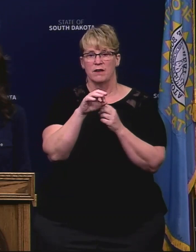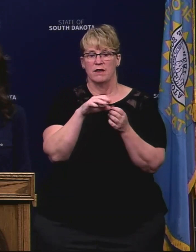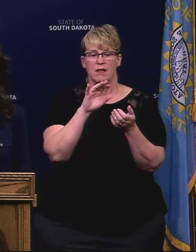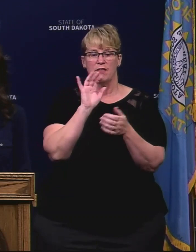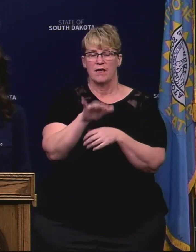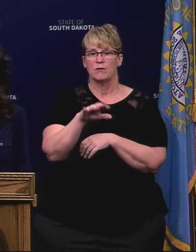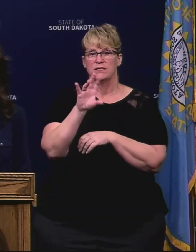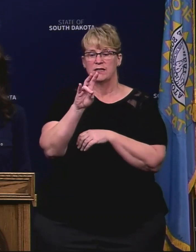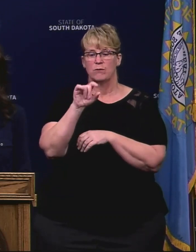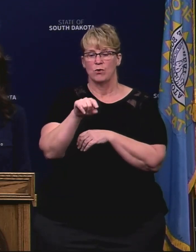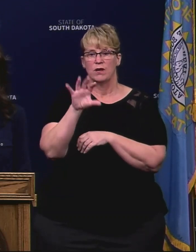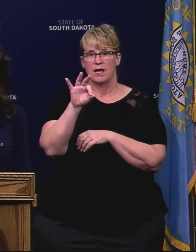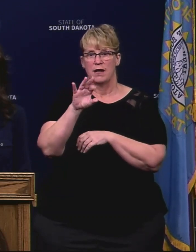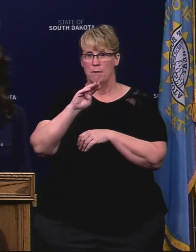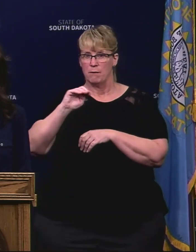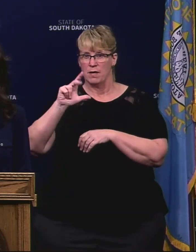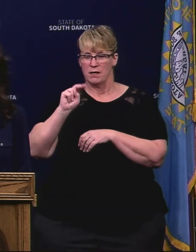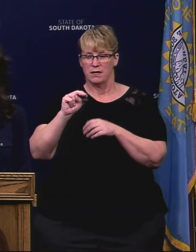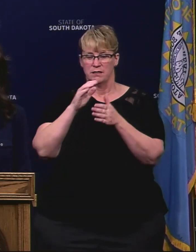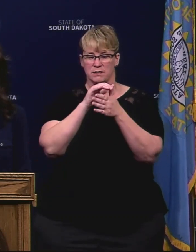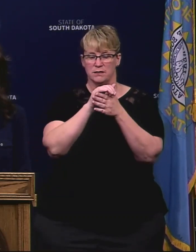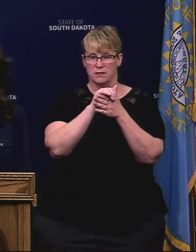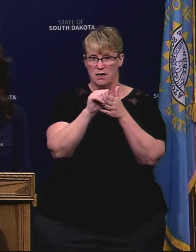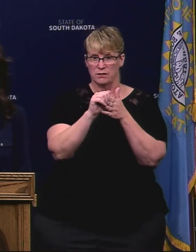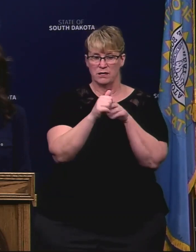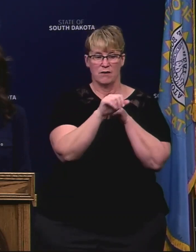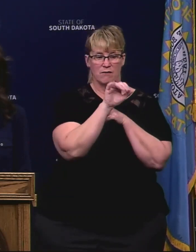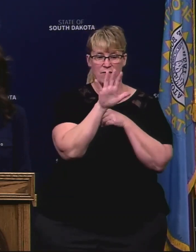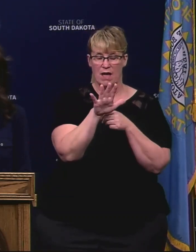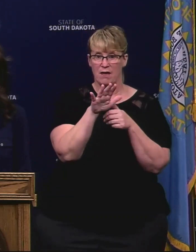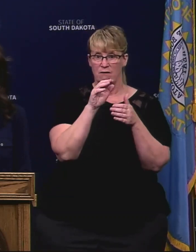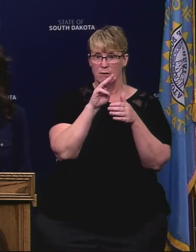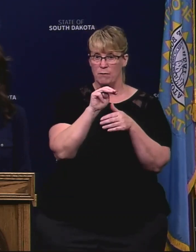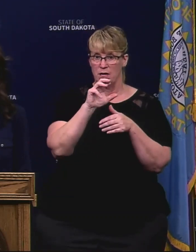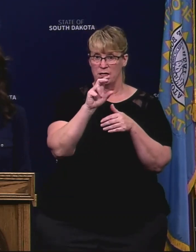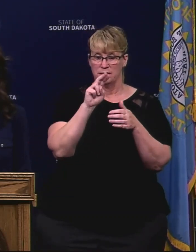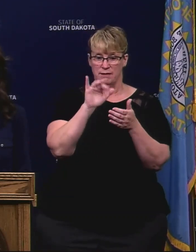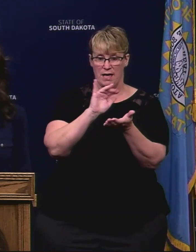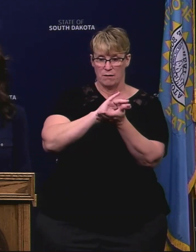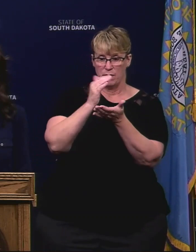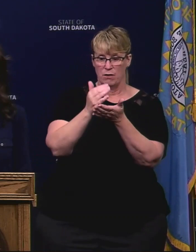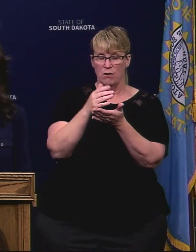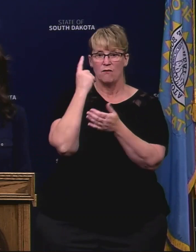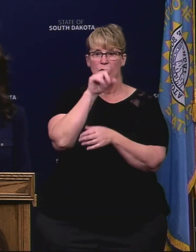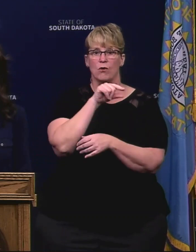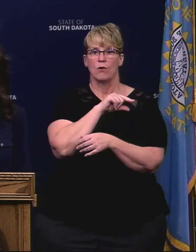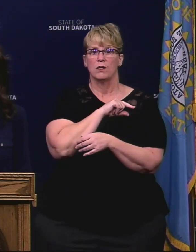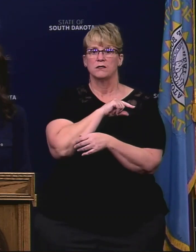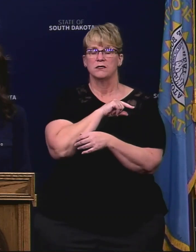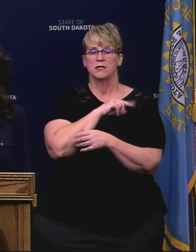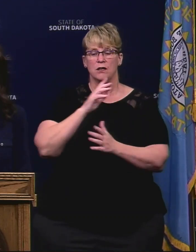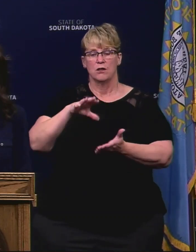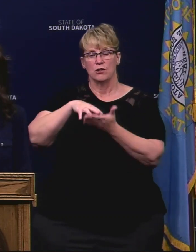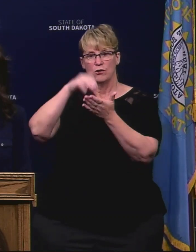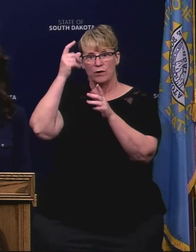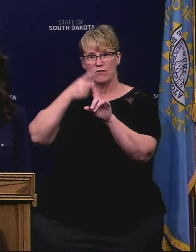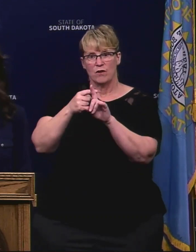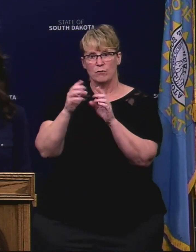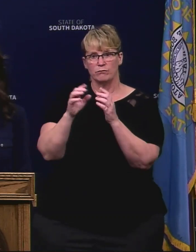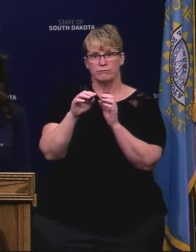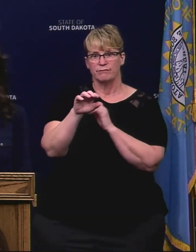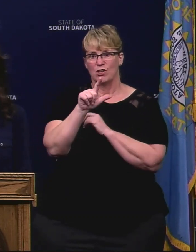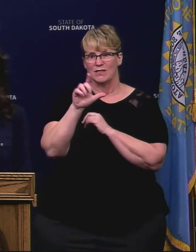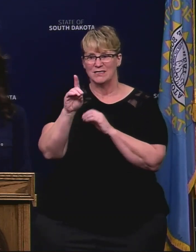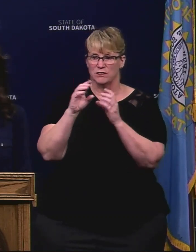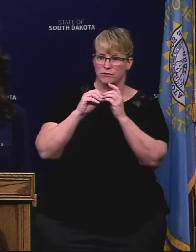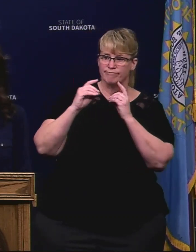million. Then $5.7 million of that was prioritized for quality remote learning, teacher